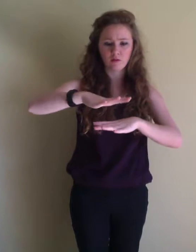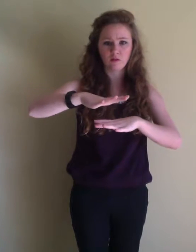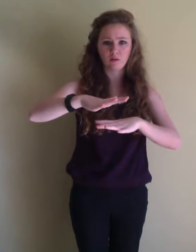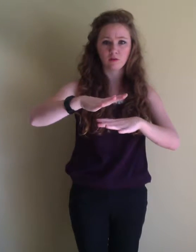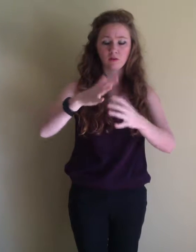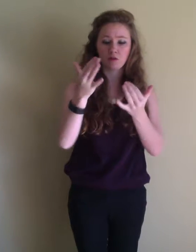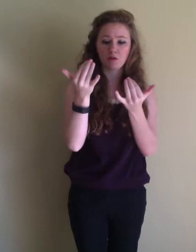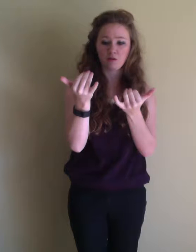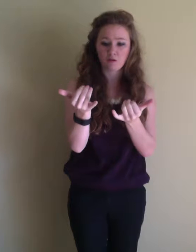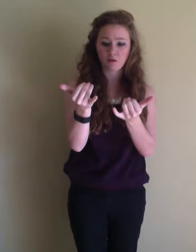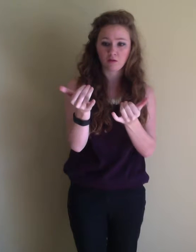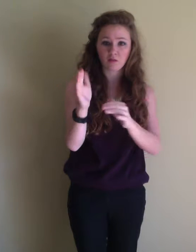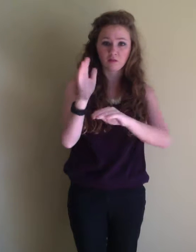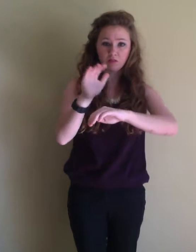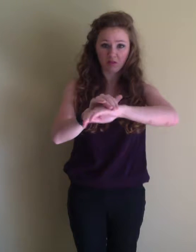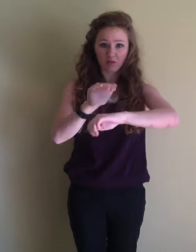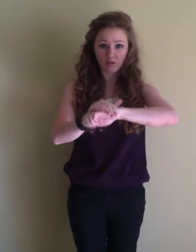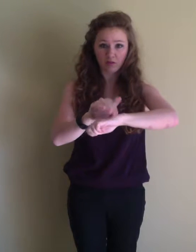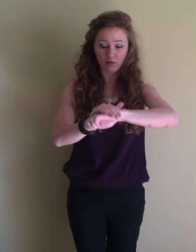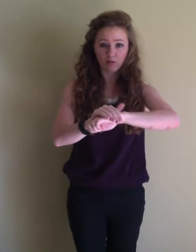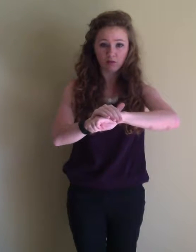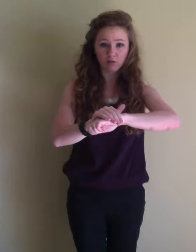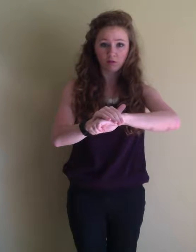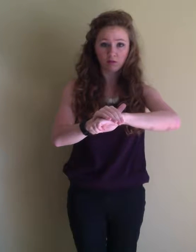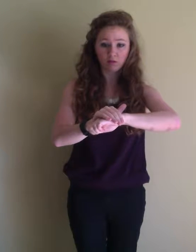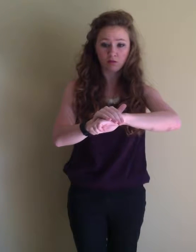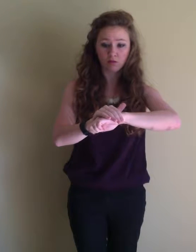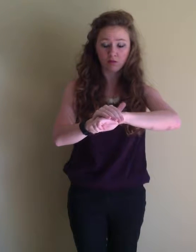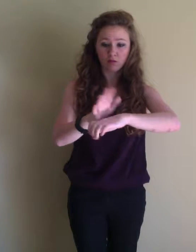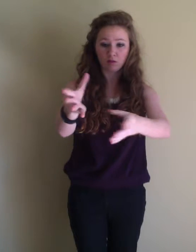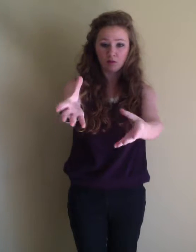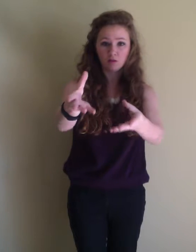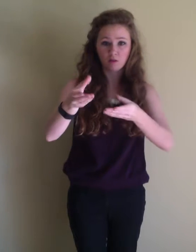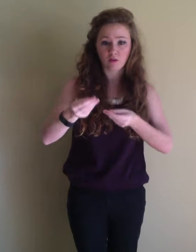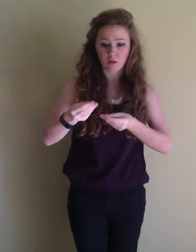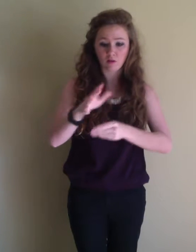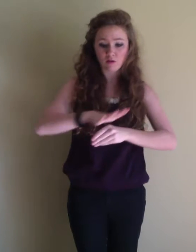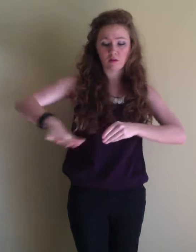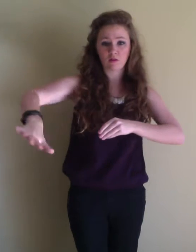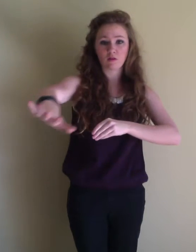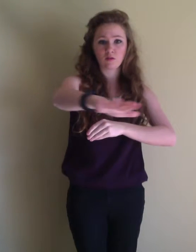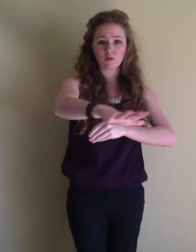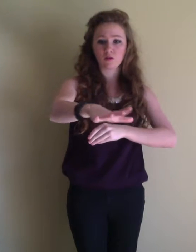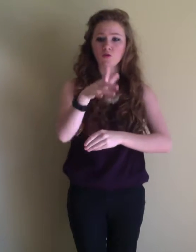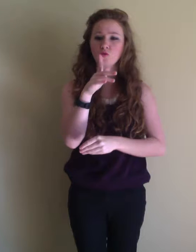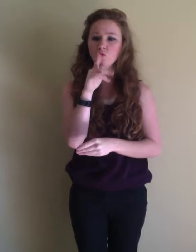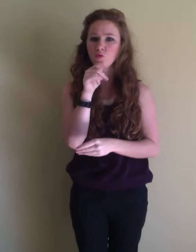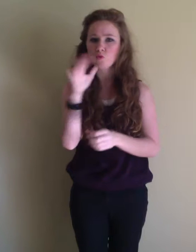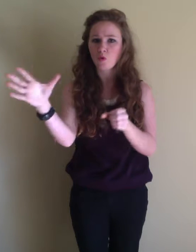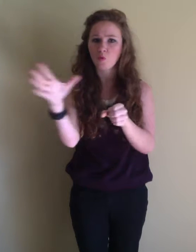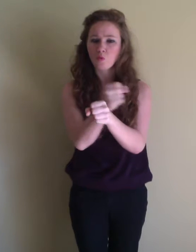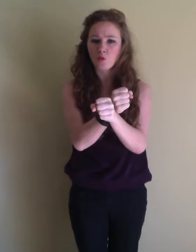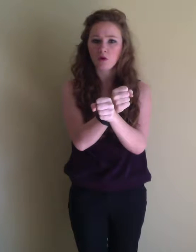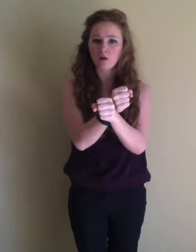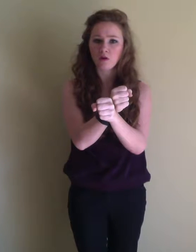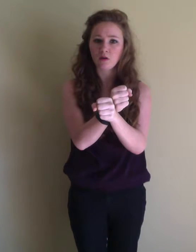Britain wins, so since they win, they get all the land. So who was the big winner? Who gained a lot of land by winning the French-Indian War? Well, the British do. They